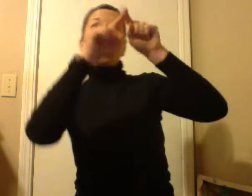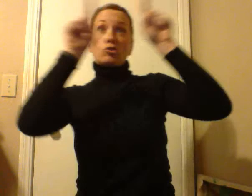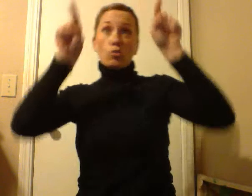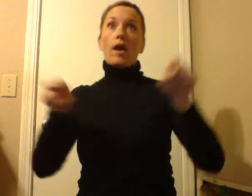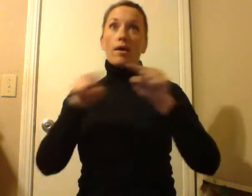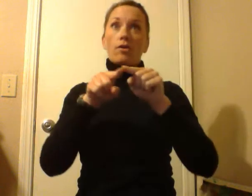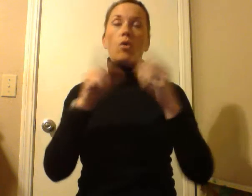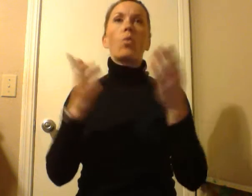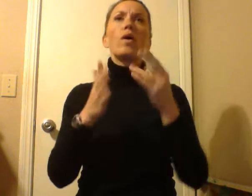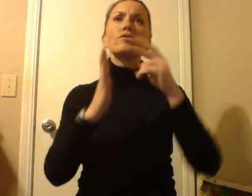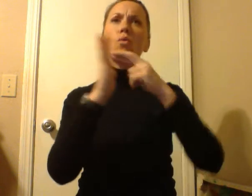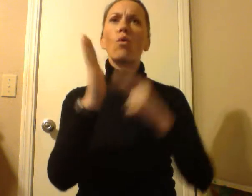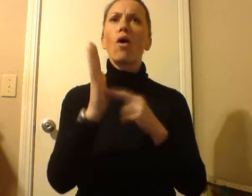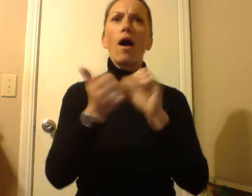That's